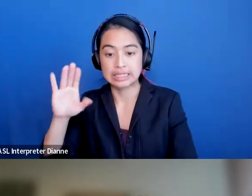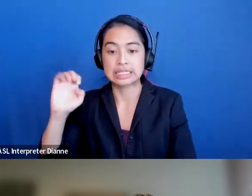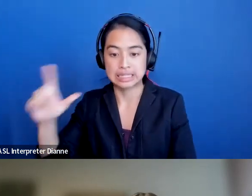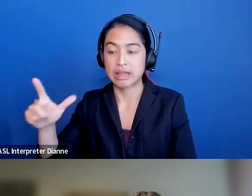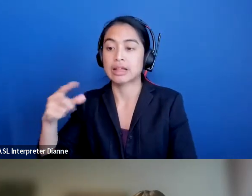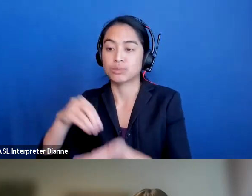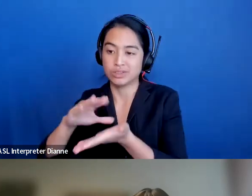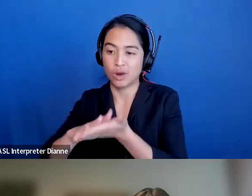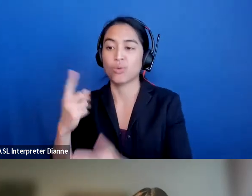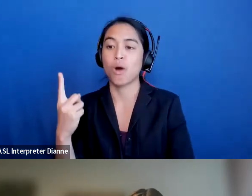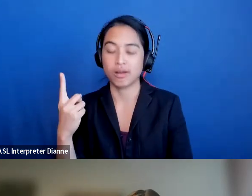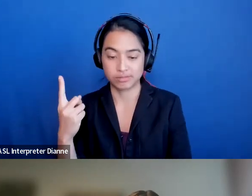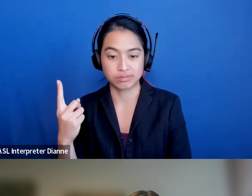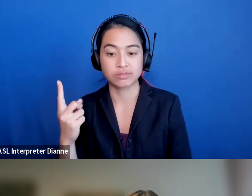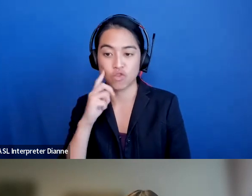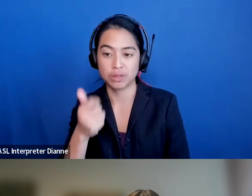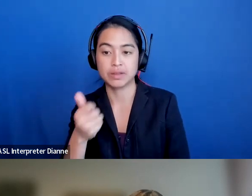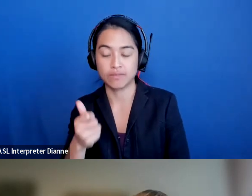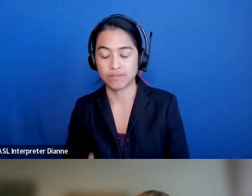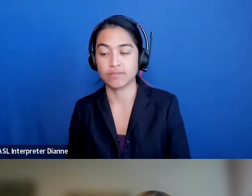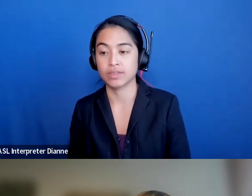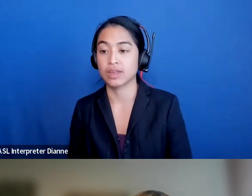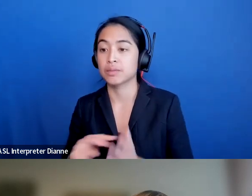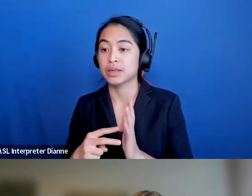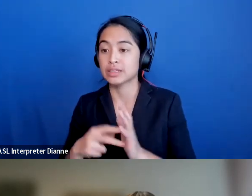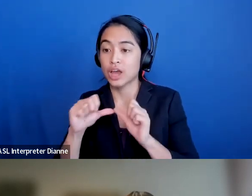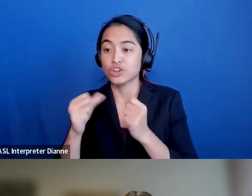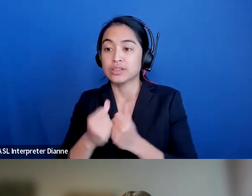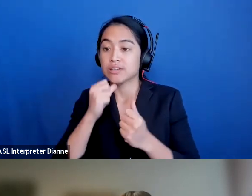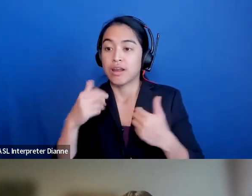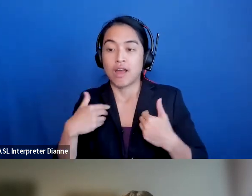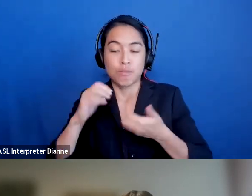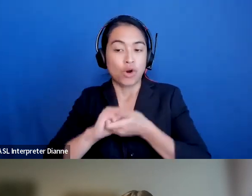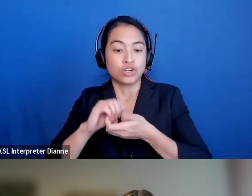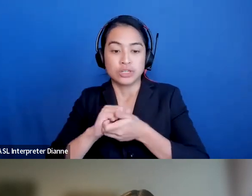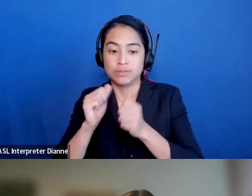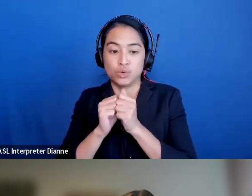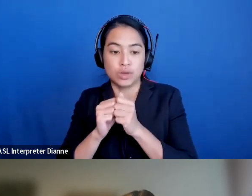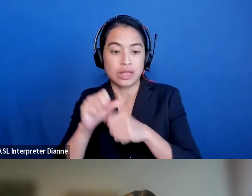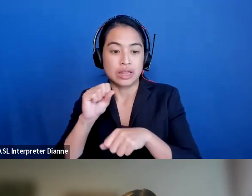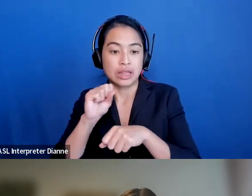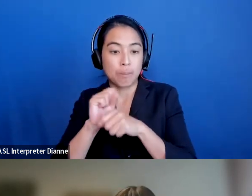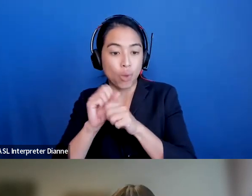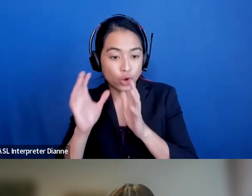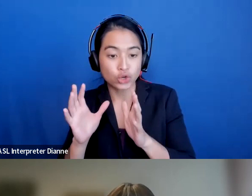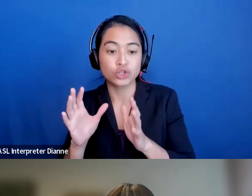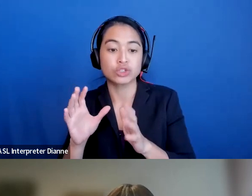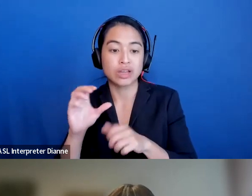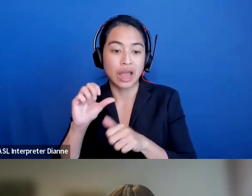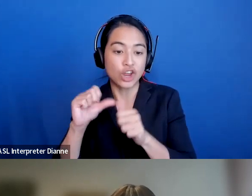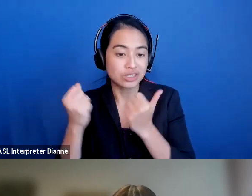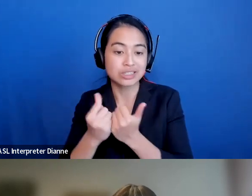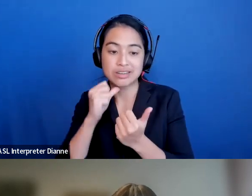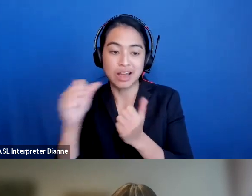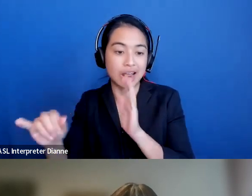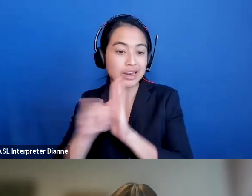gave themselves a 1 in this example. And that means agency does not have partnerships with employers. The agency has not